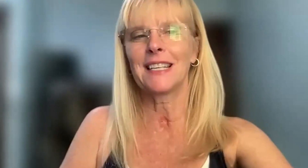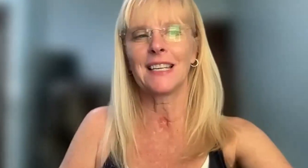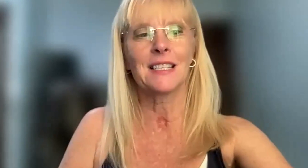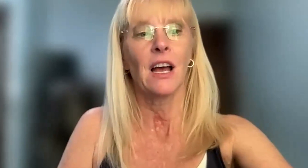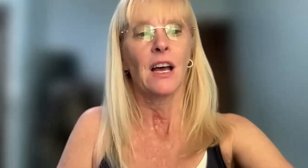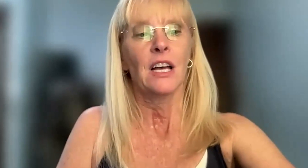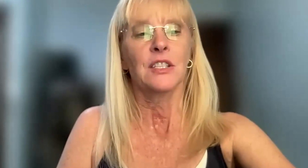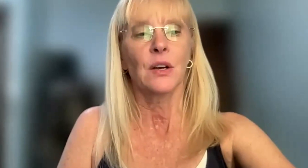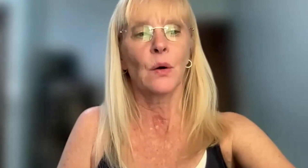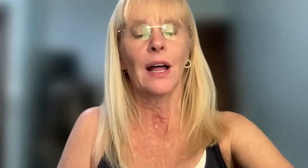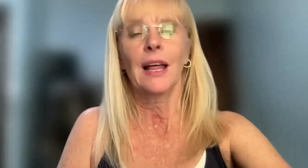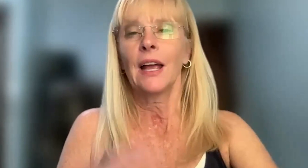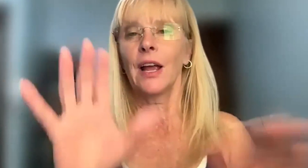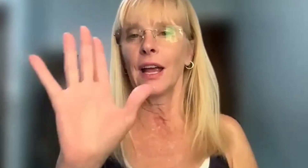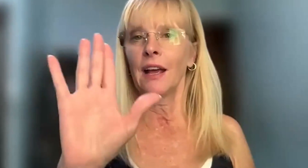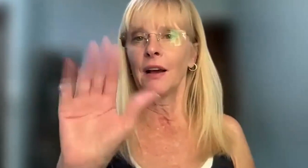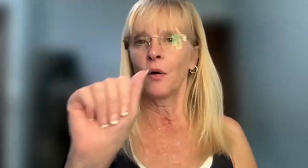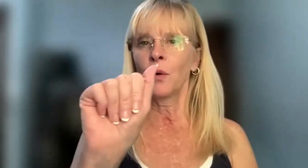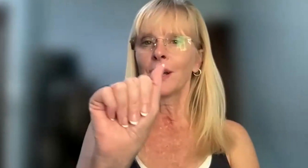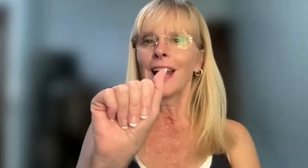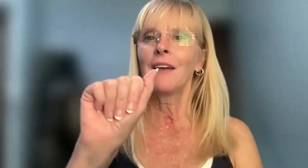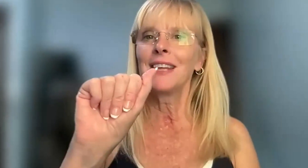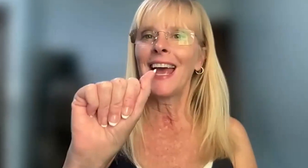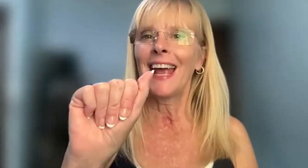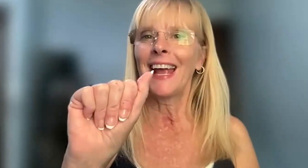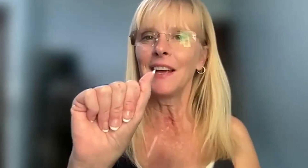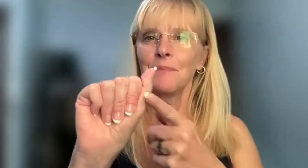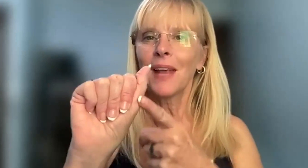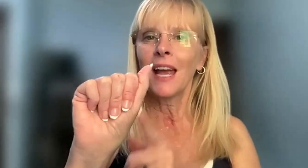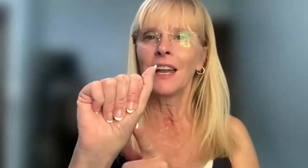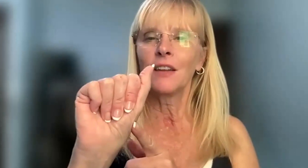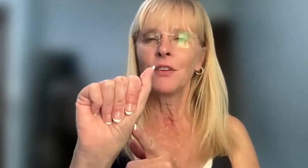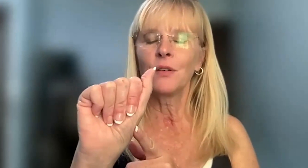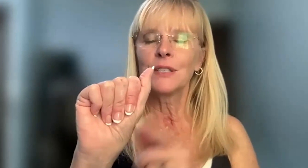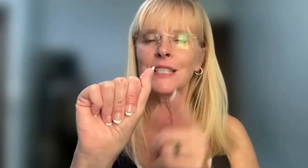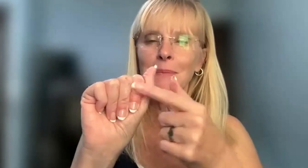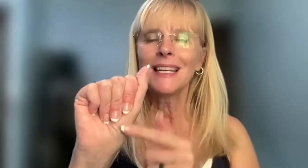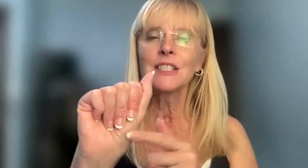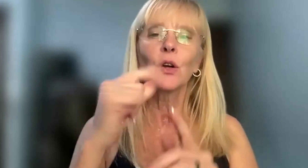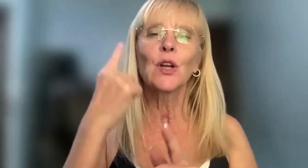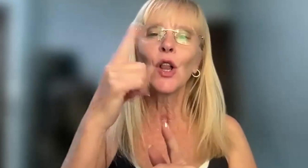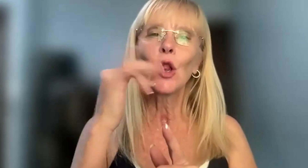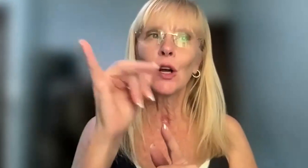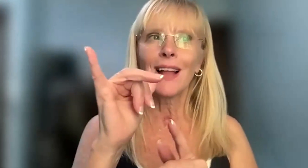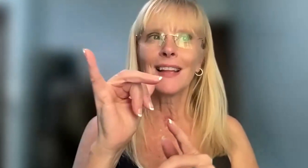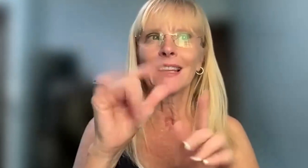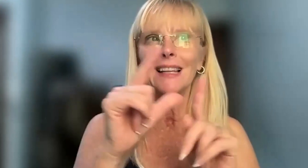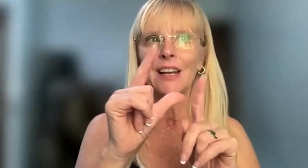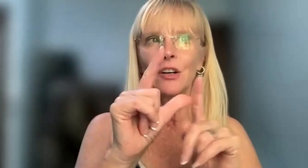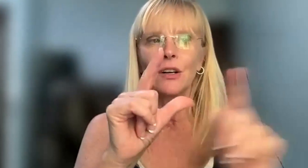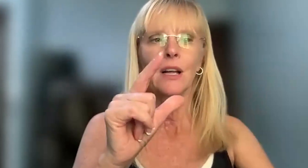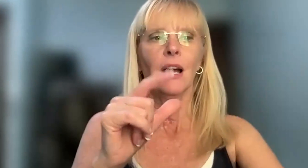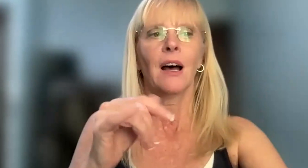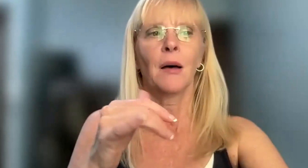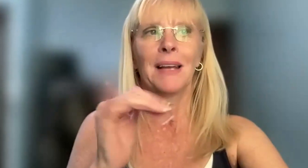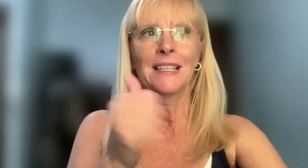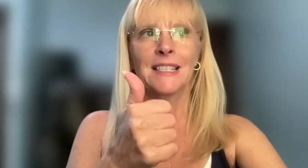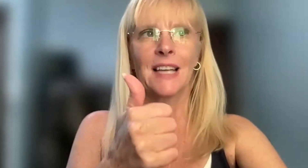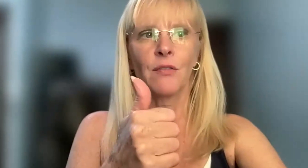ABCs. So we're going to have the A, and some of these are going to look like the letter itself, and